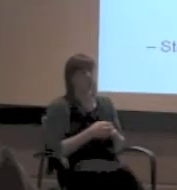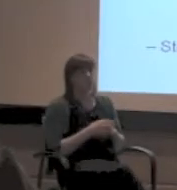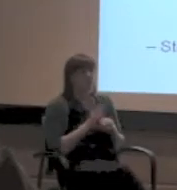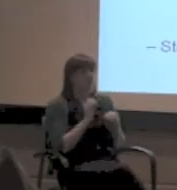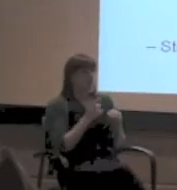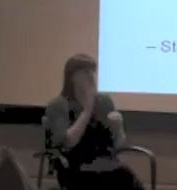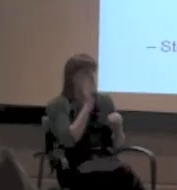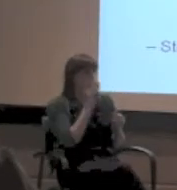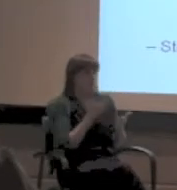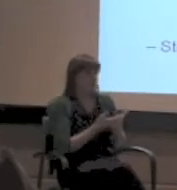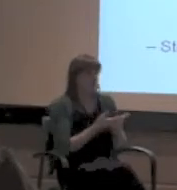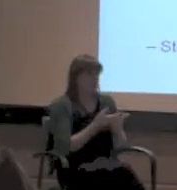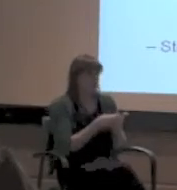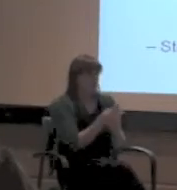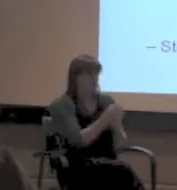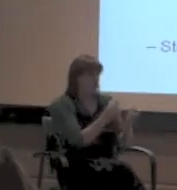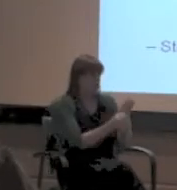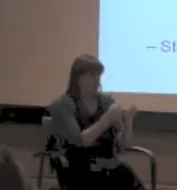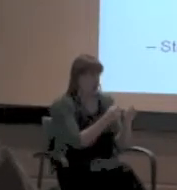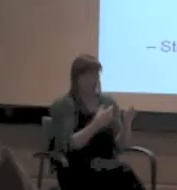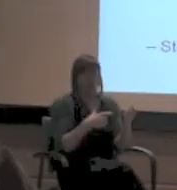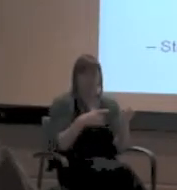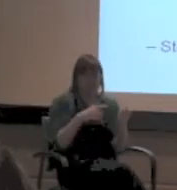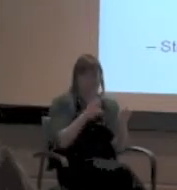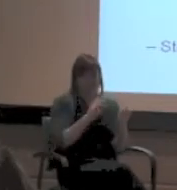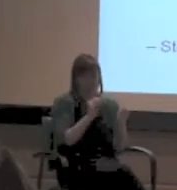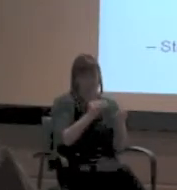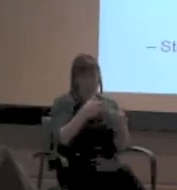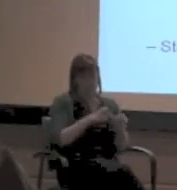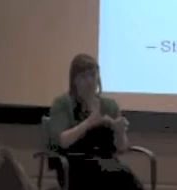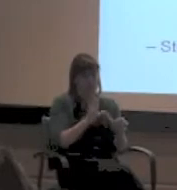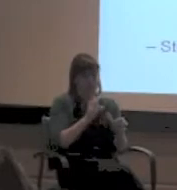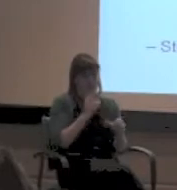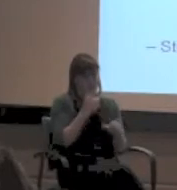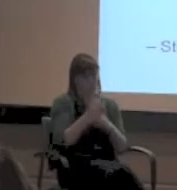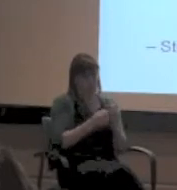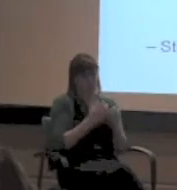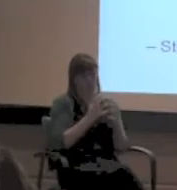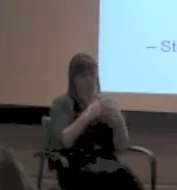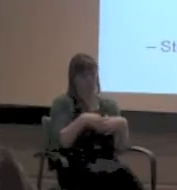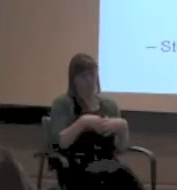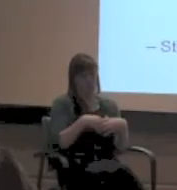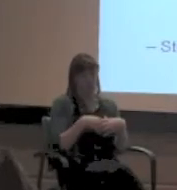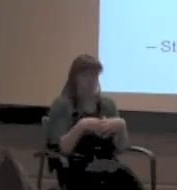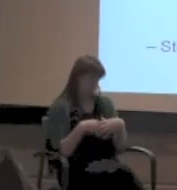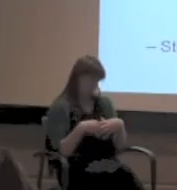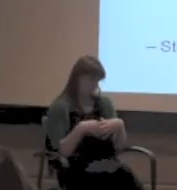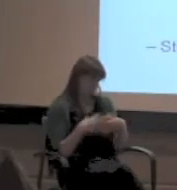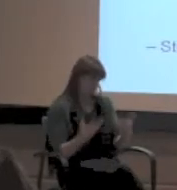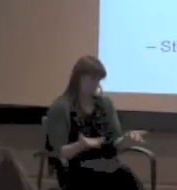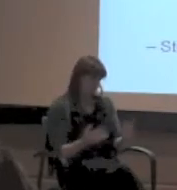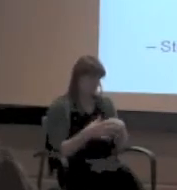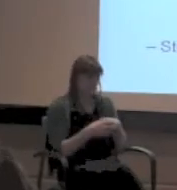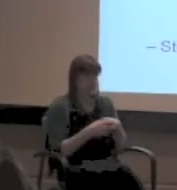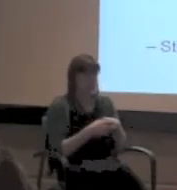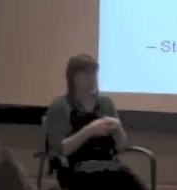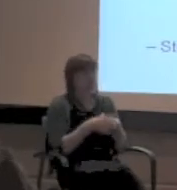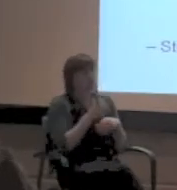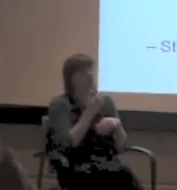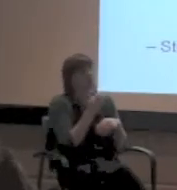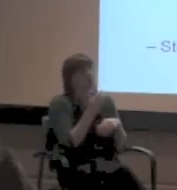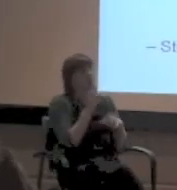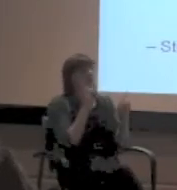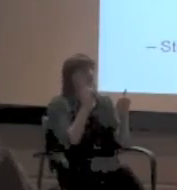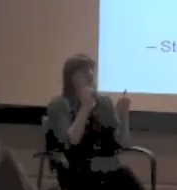nobody would buy a car if, you know, they said, well, there's 60% chance you're not driving this thing in 2 years. Like, so